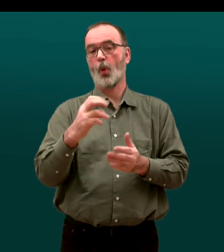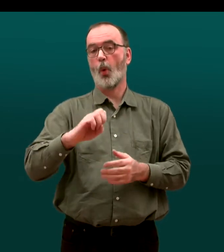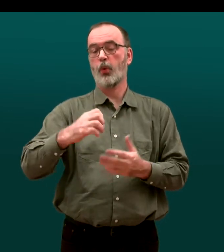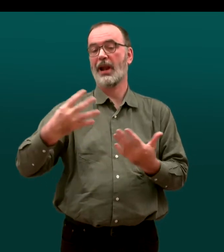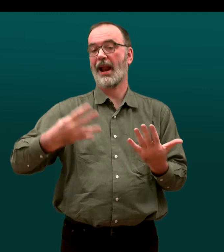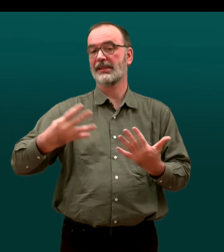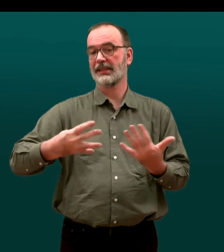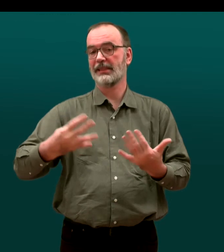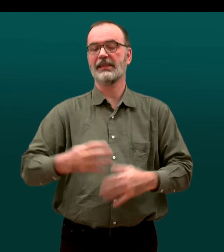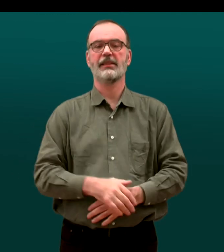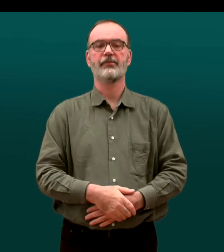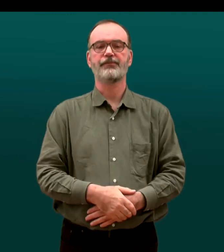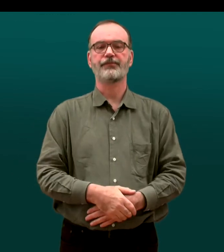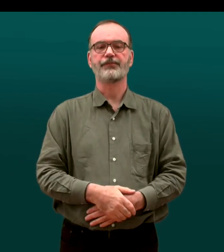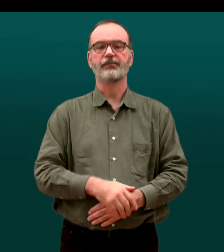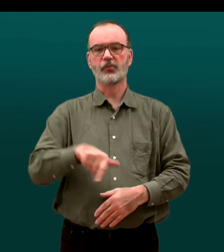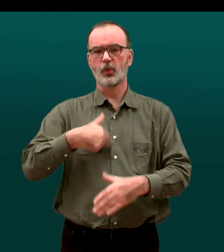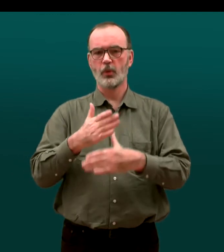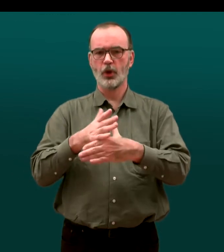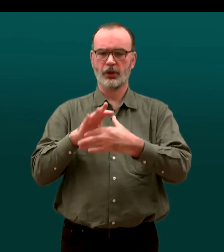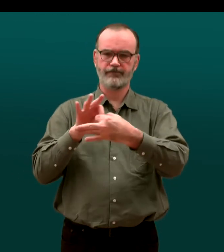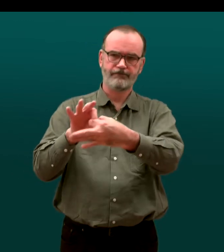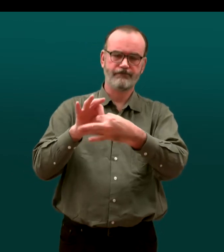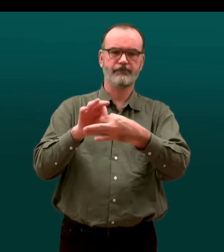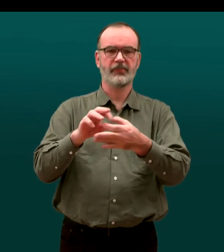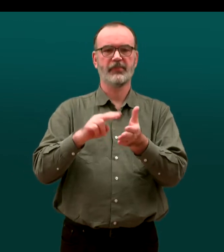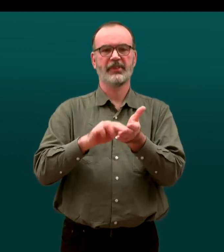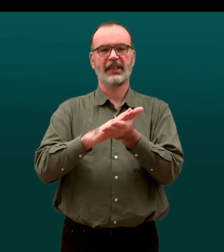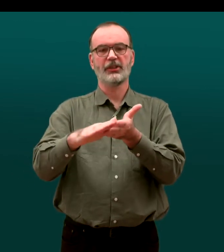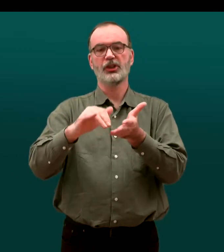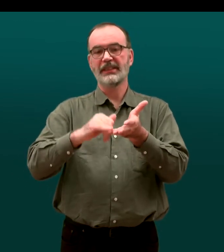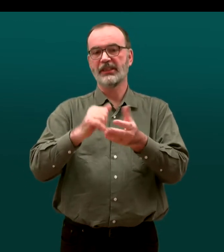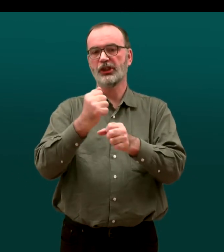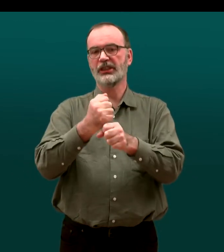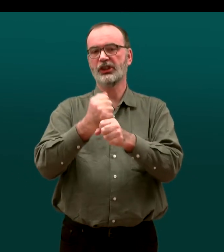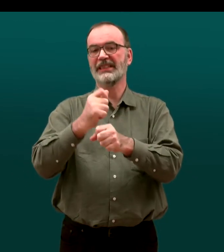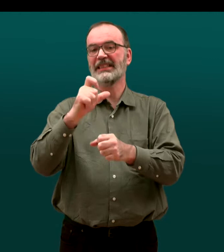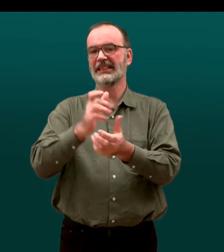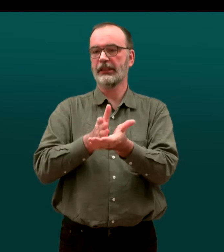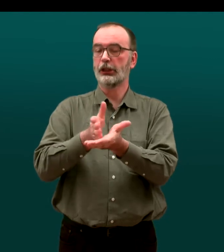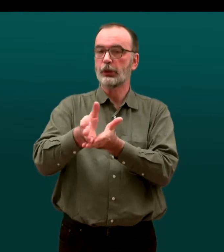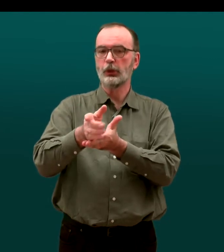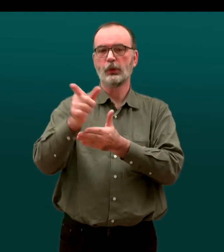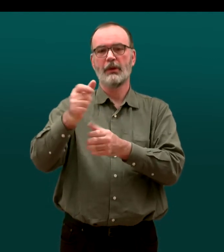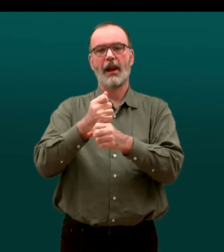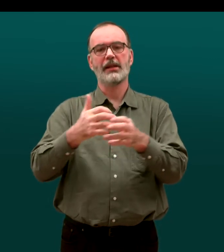March 2019. We will work closely with NHSGGC through